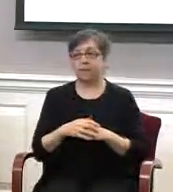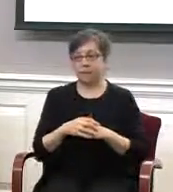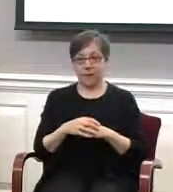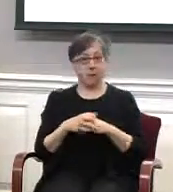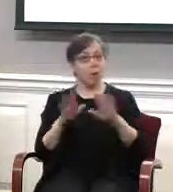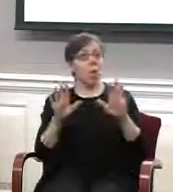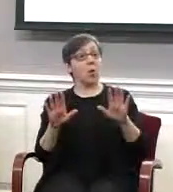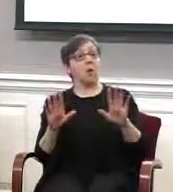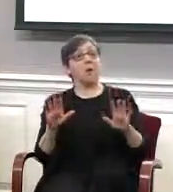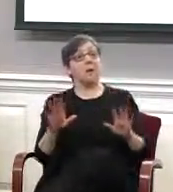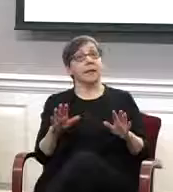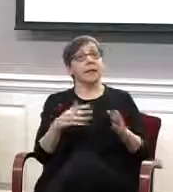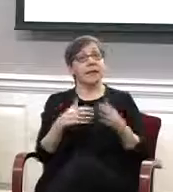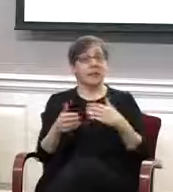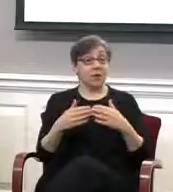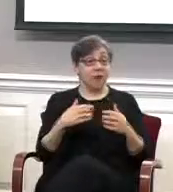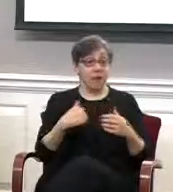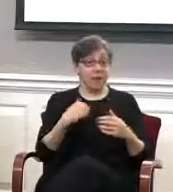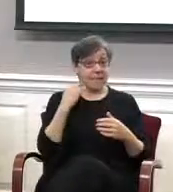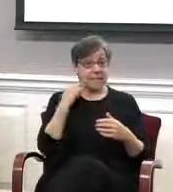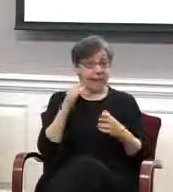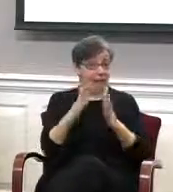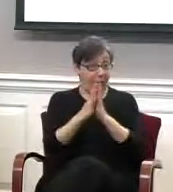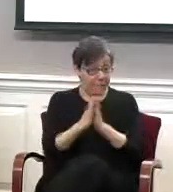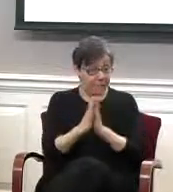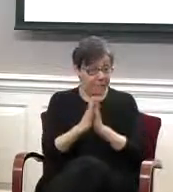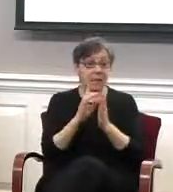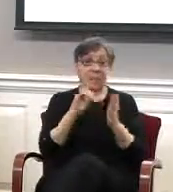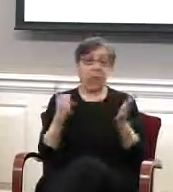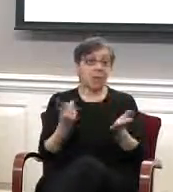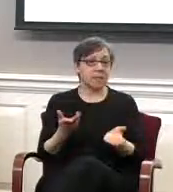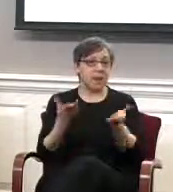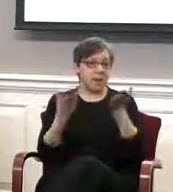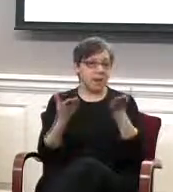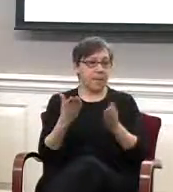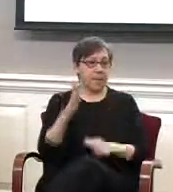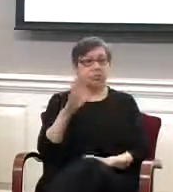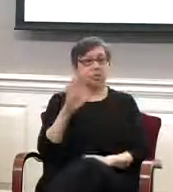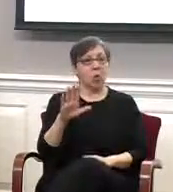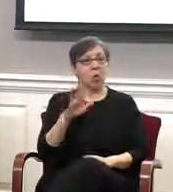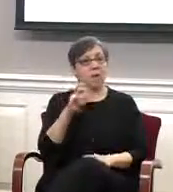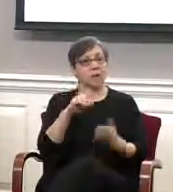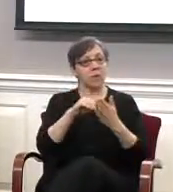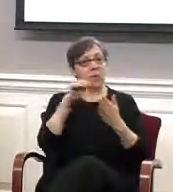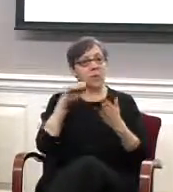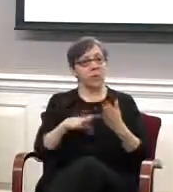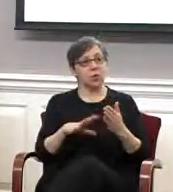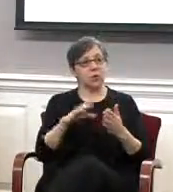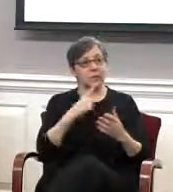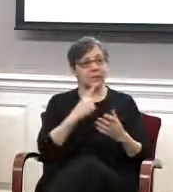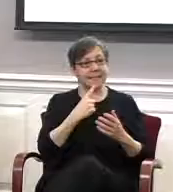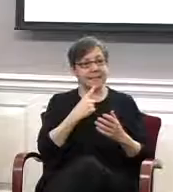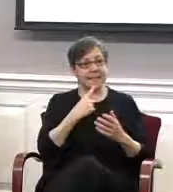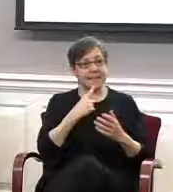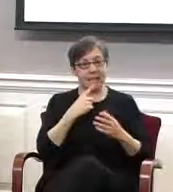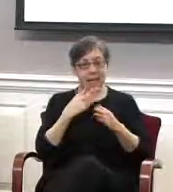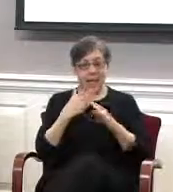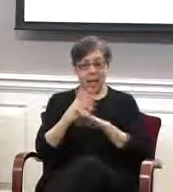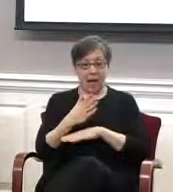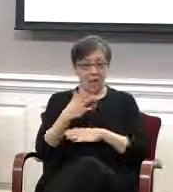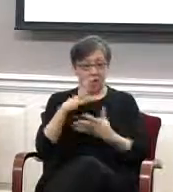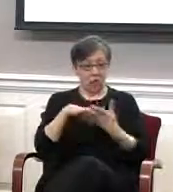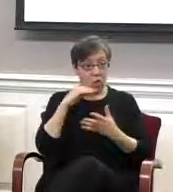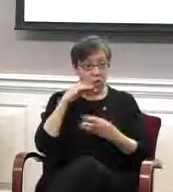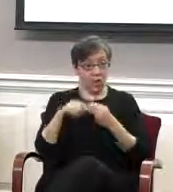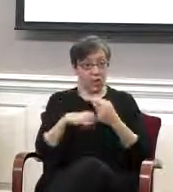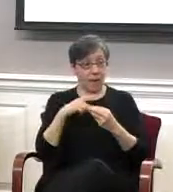women's rights or gender to the girls or boys, it came up quite a bit. So a 7th grade student said, for example, after learning about